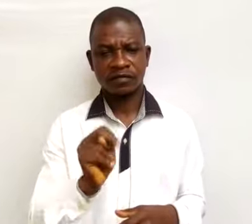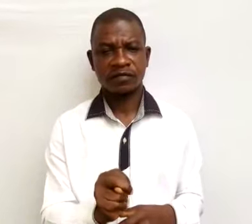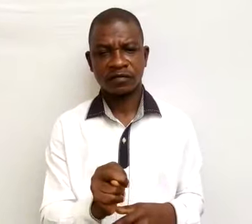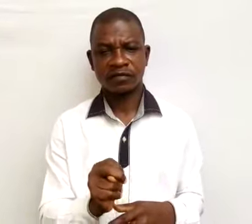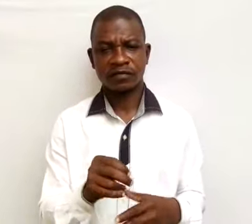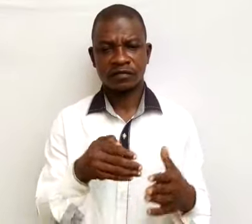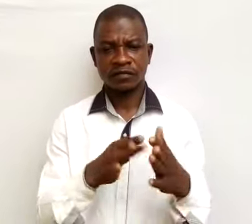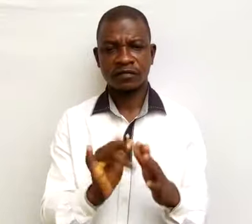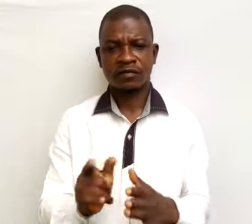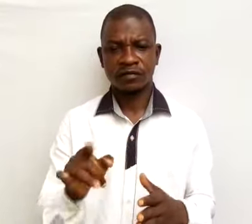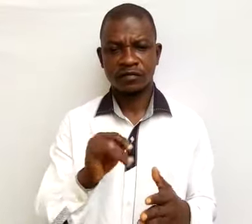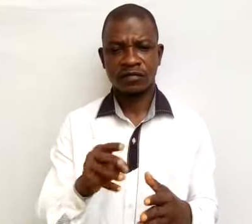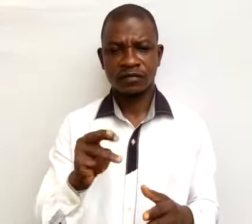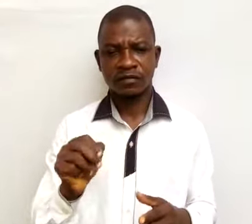leading to massive internal bleeding,